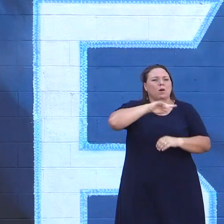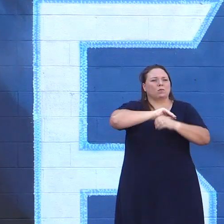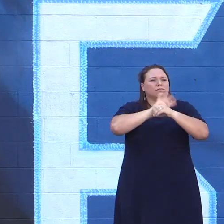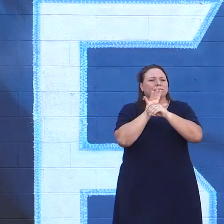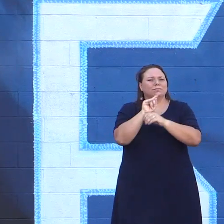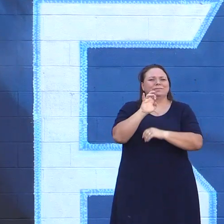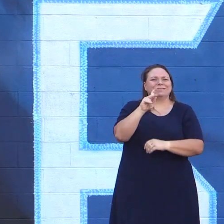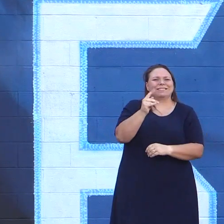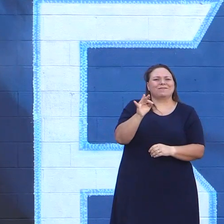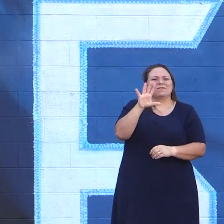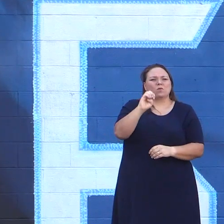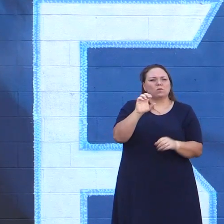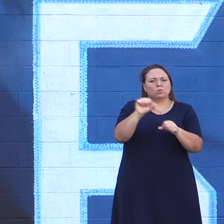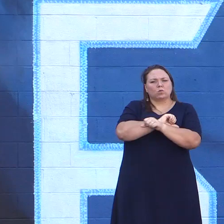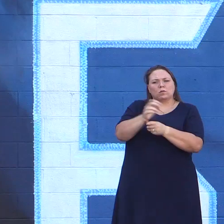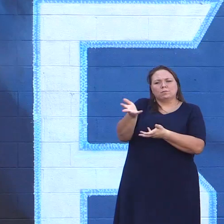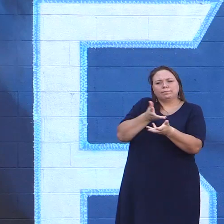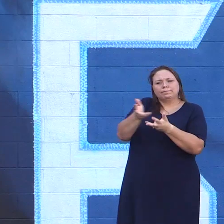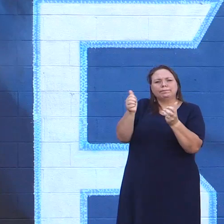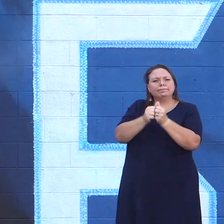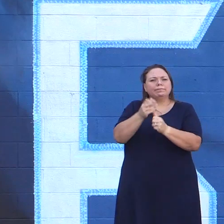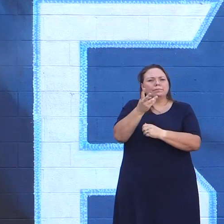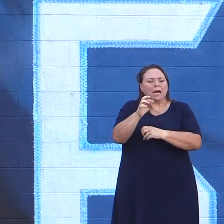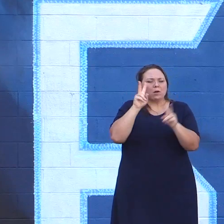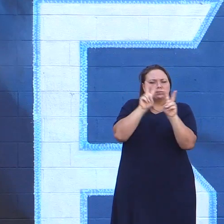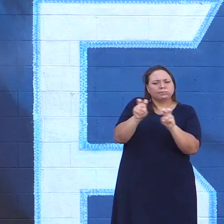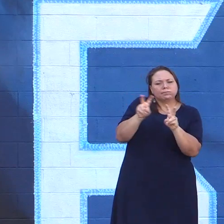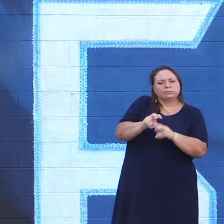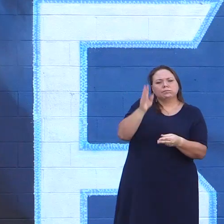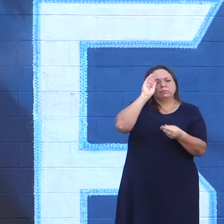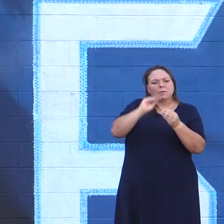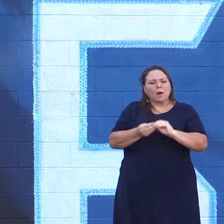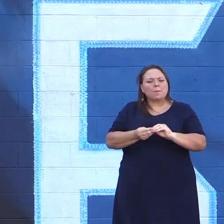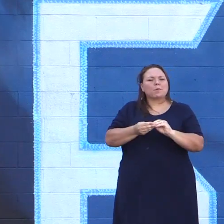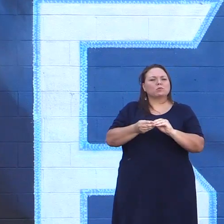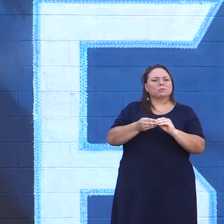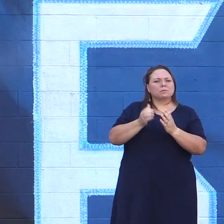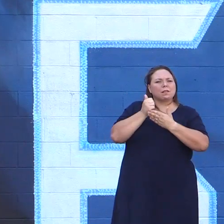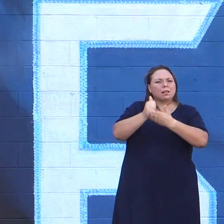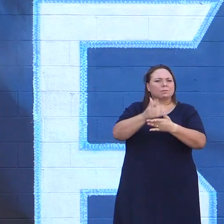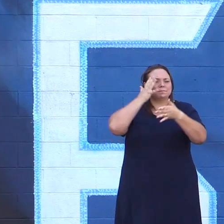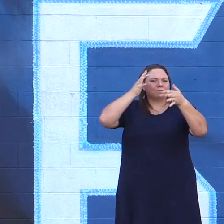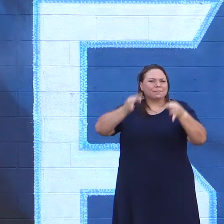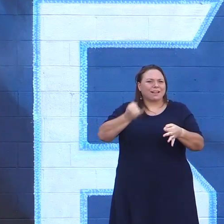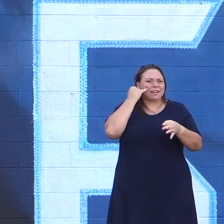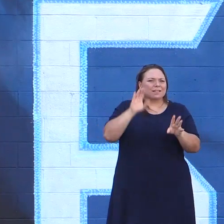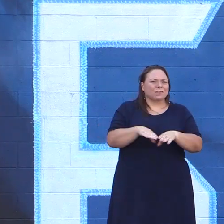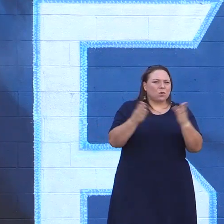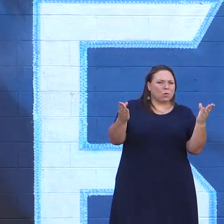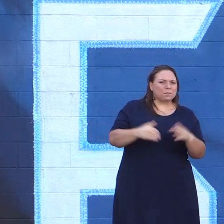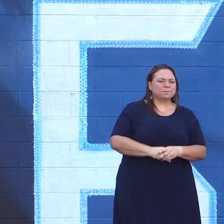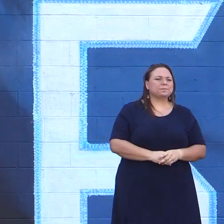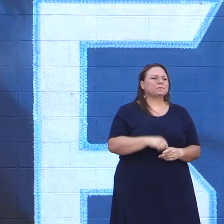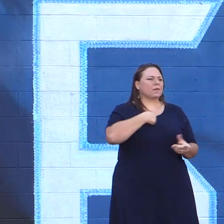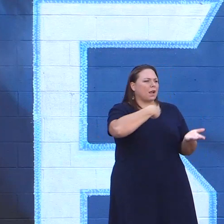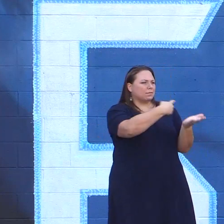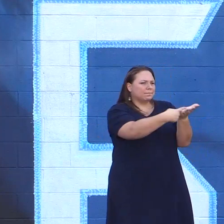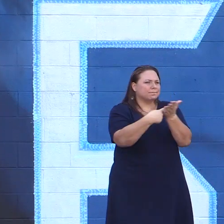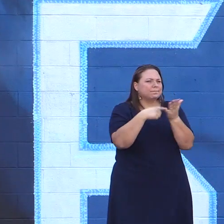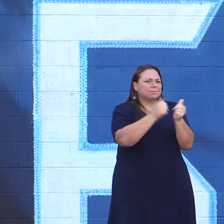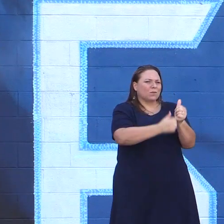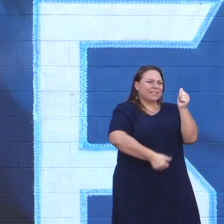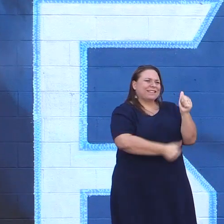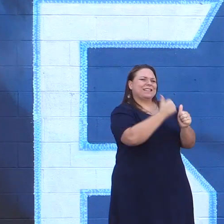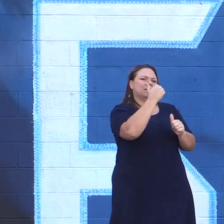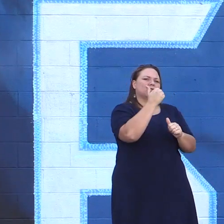force have been working with the mayor to analyze the data to help him make the decision needed to open up. I've spoken with the heads of each hospital system in